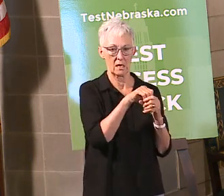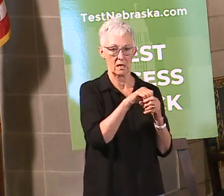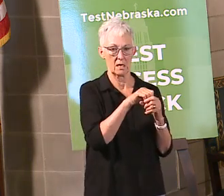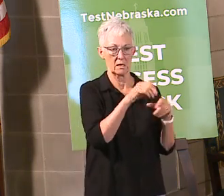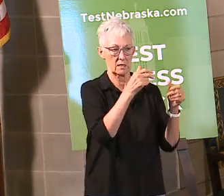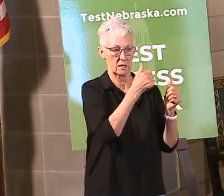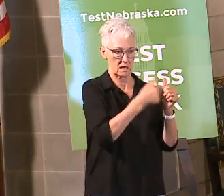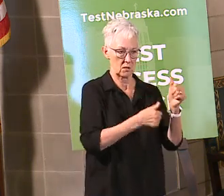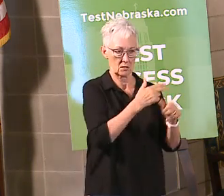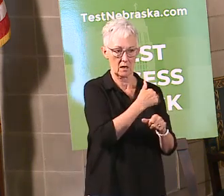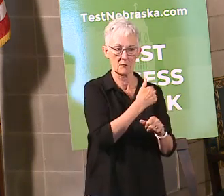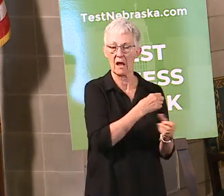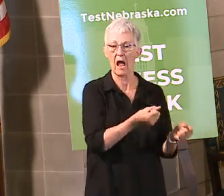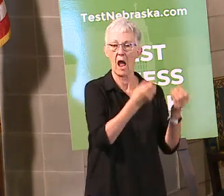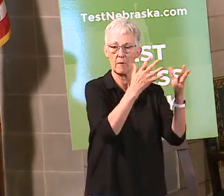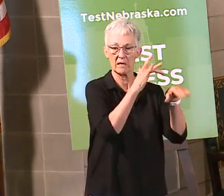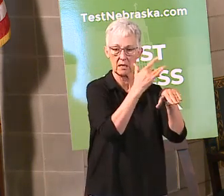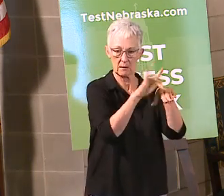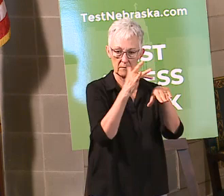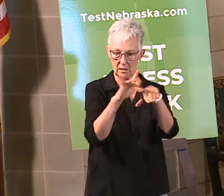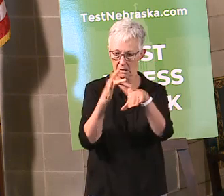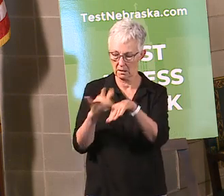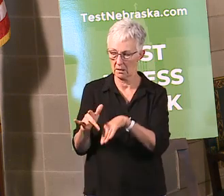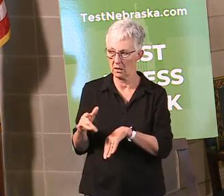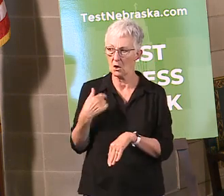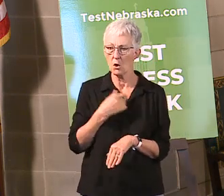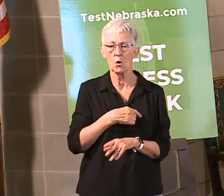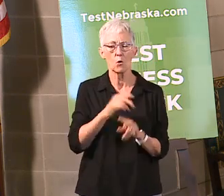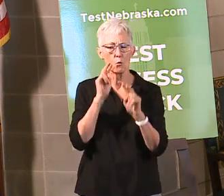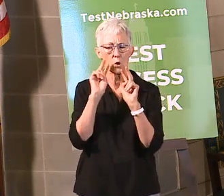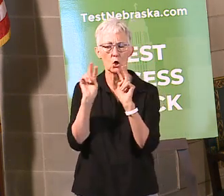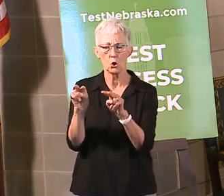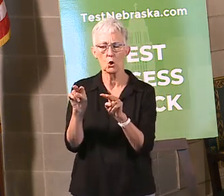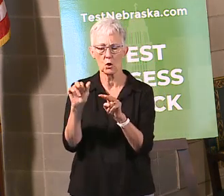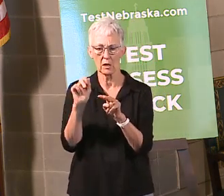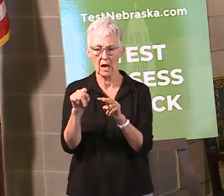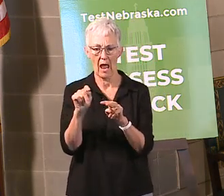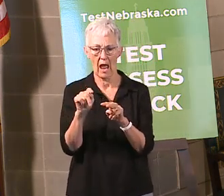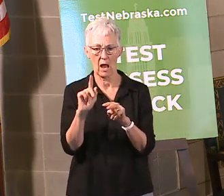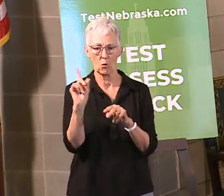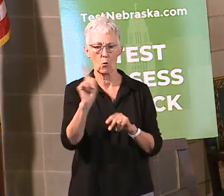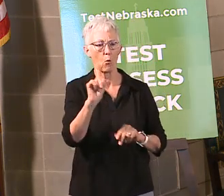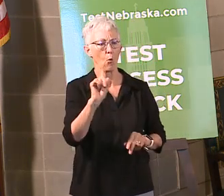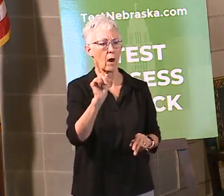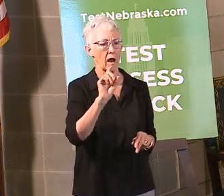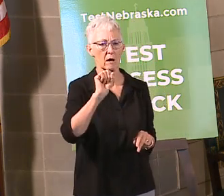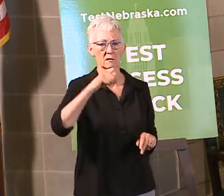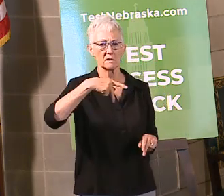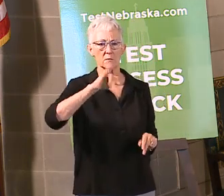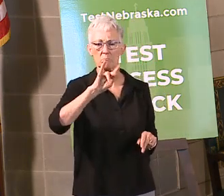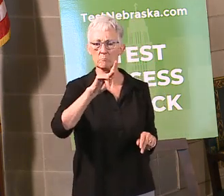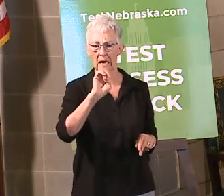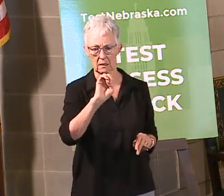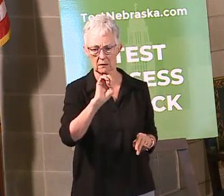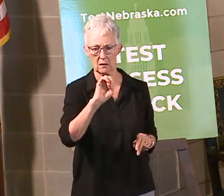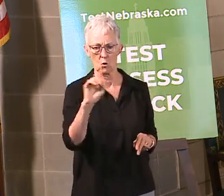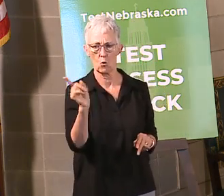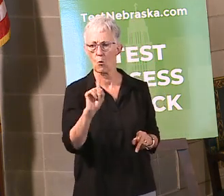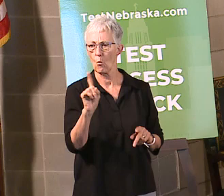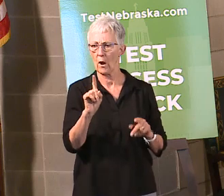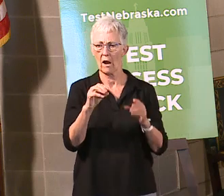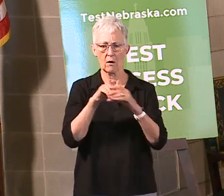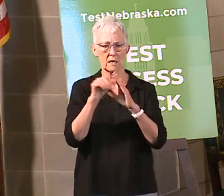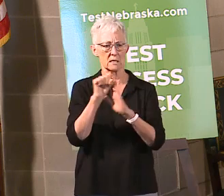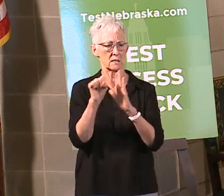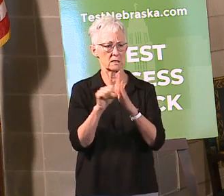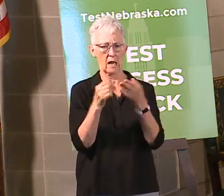indicator that we may have a spike of cases coming to a hospital system like we did in Lexington. But again, I don't really, like,